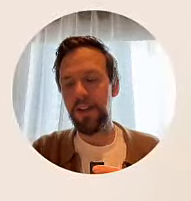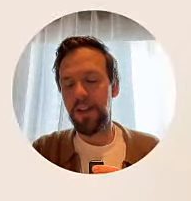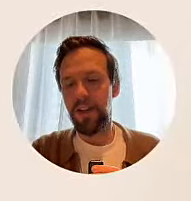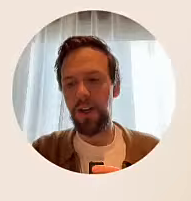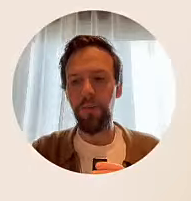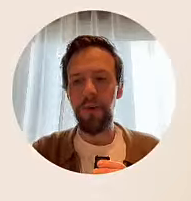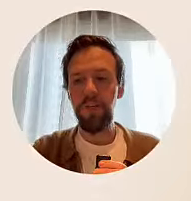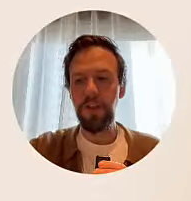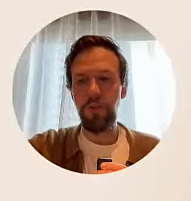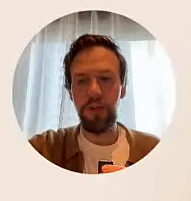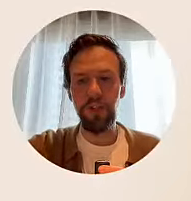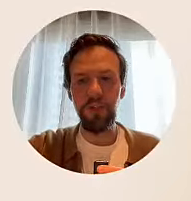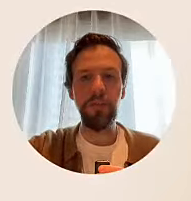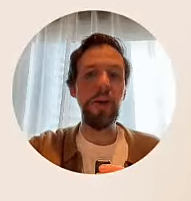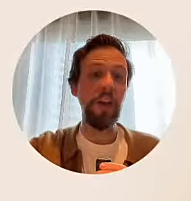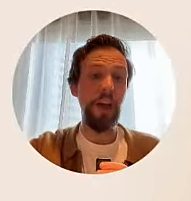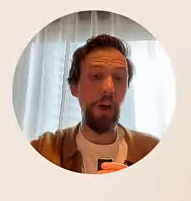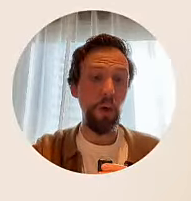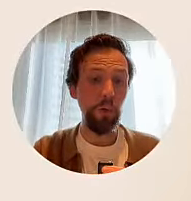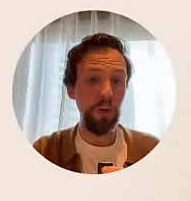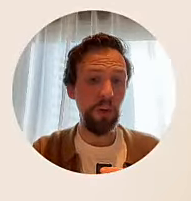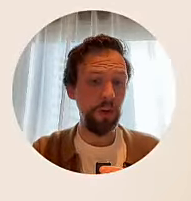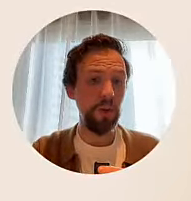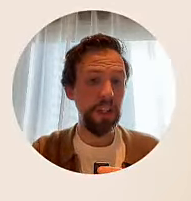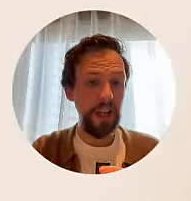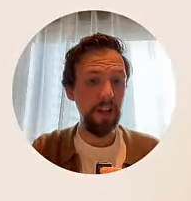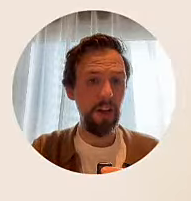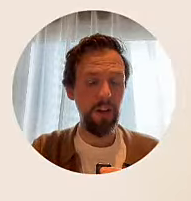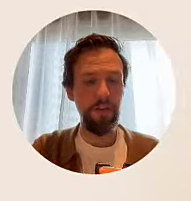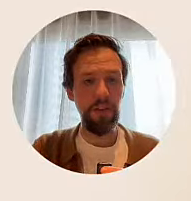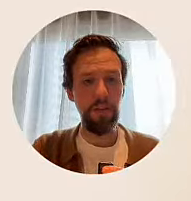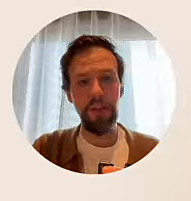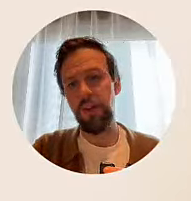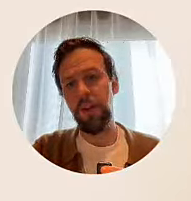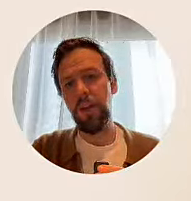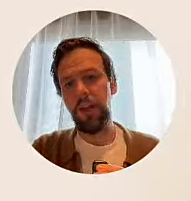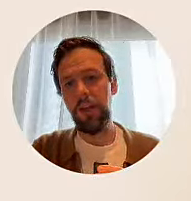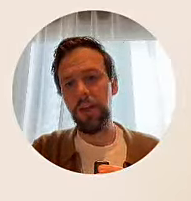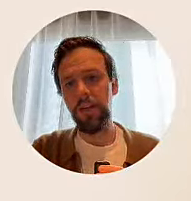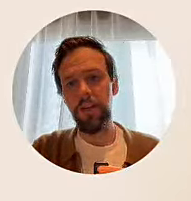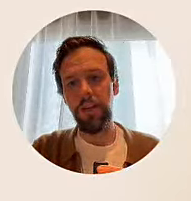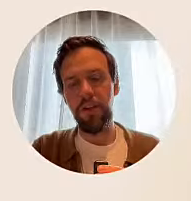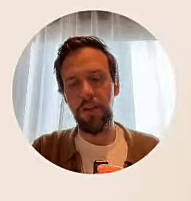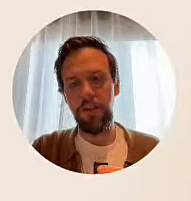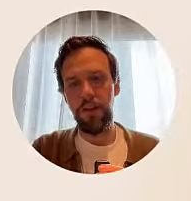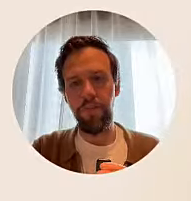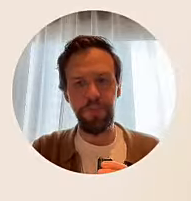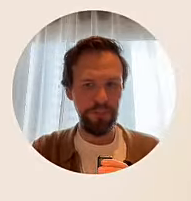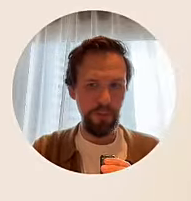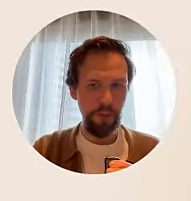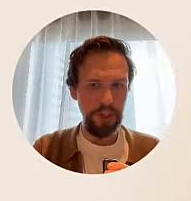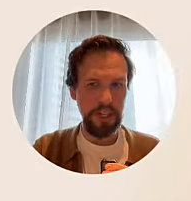And by giving so much feedback, I also gain a lot of feedback. And for